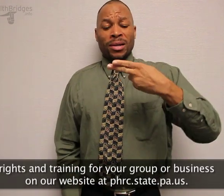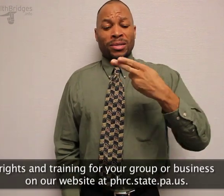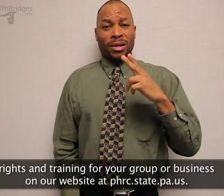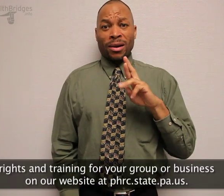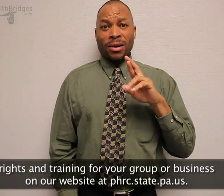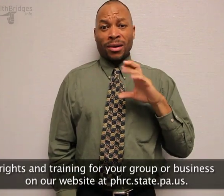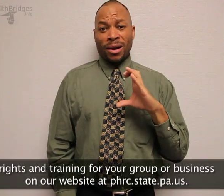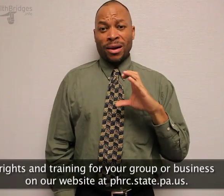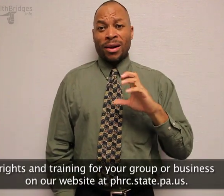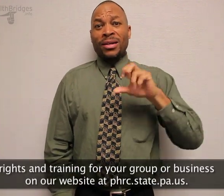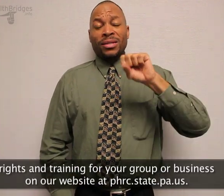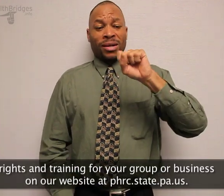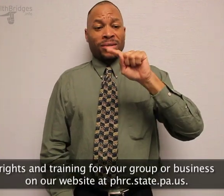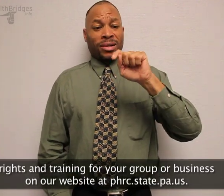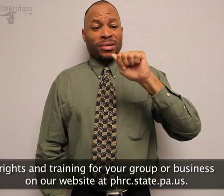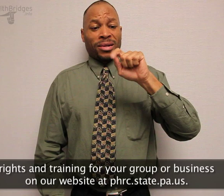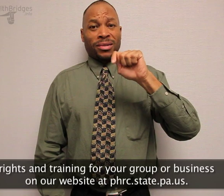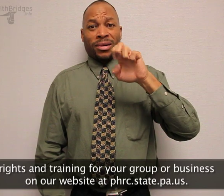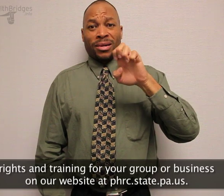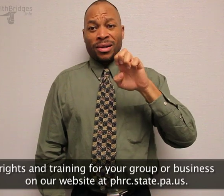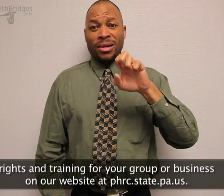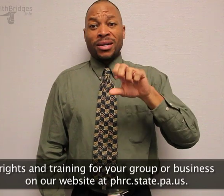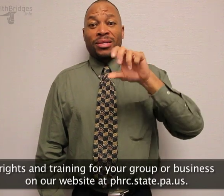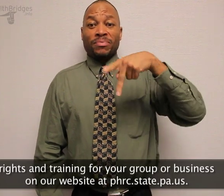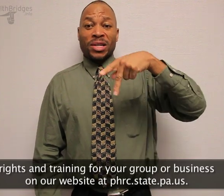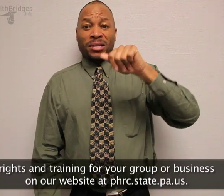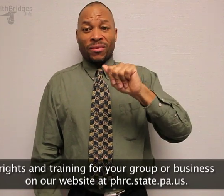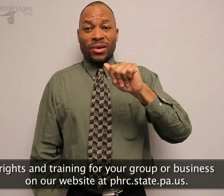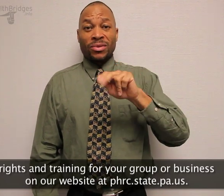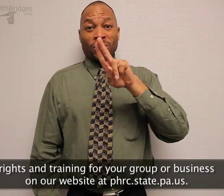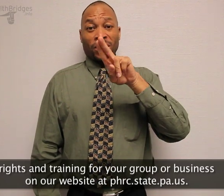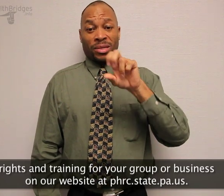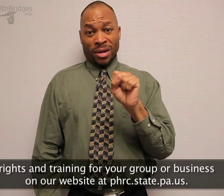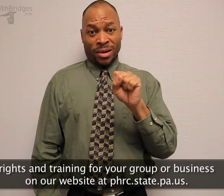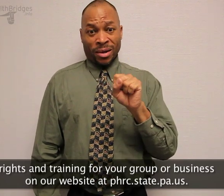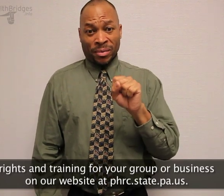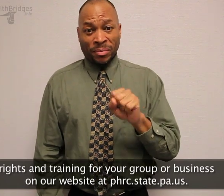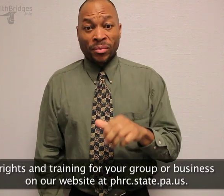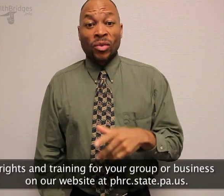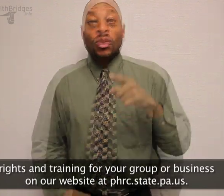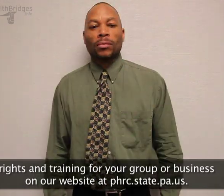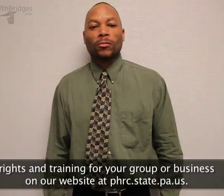at phrc.state.pa.us.